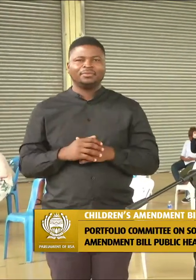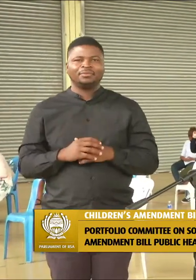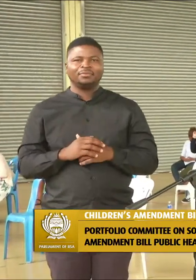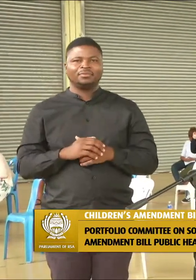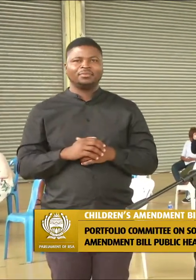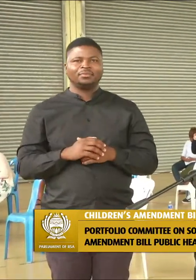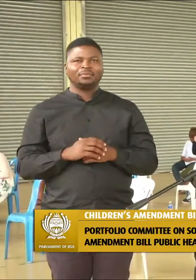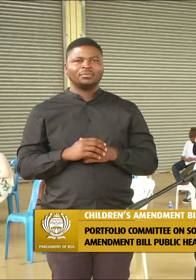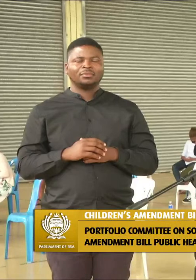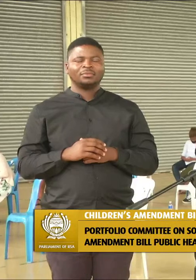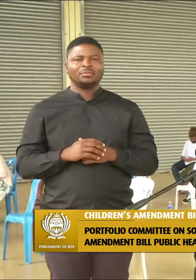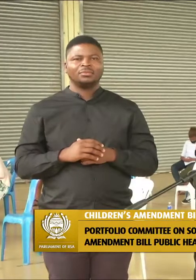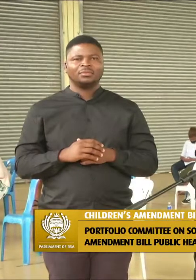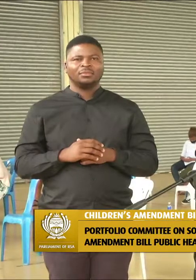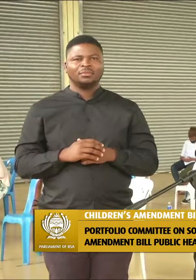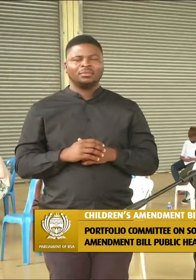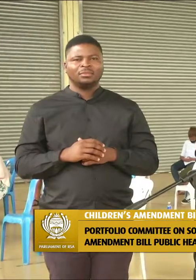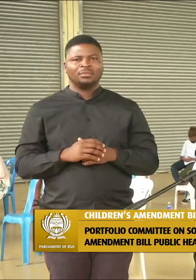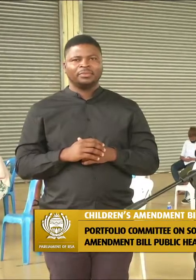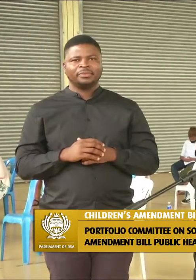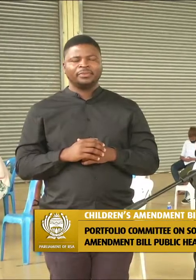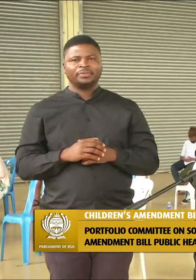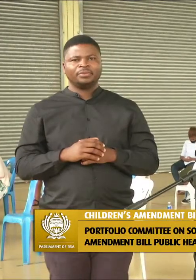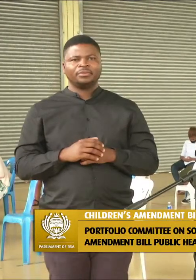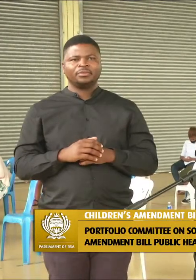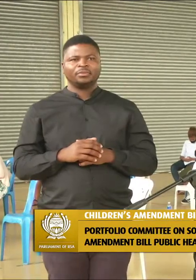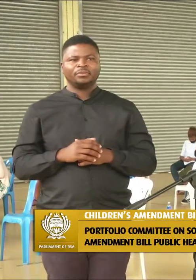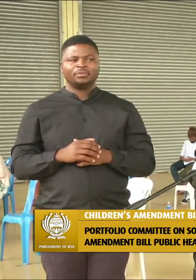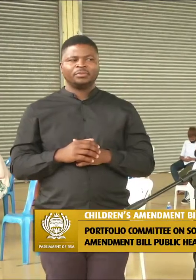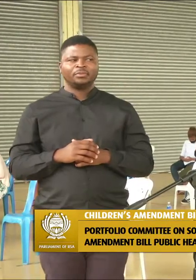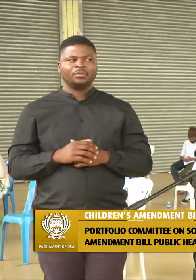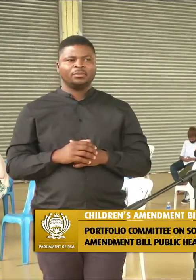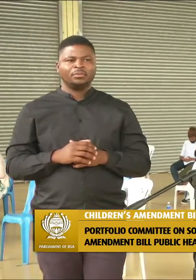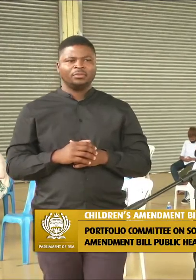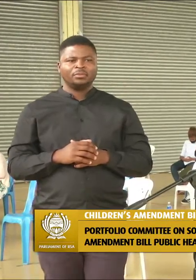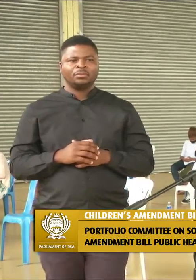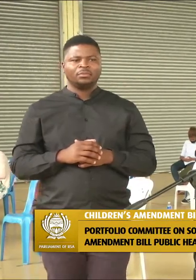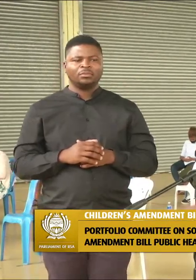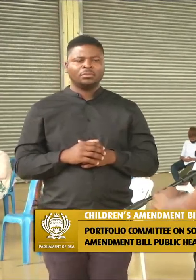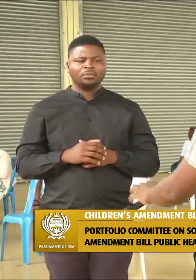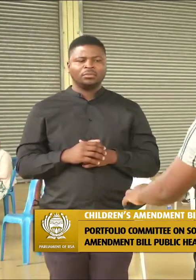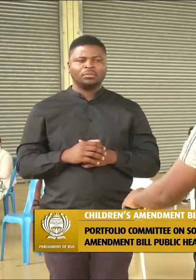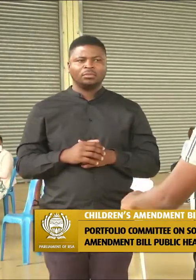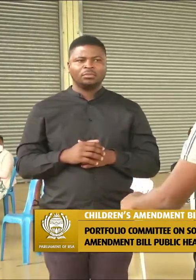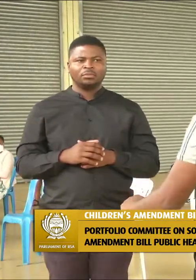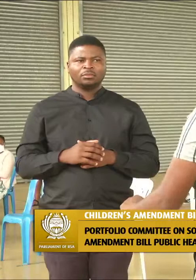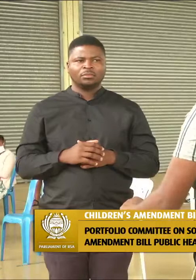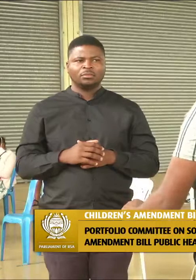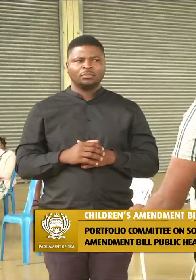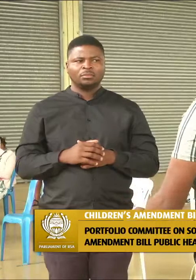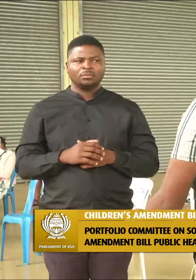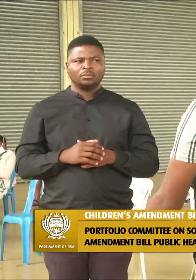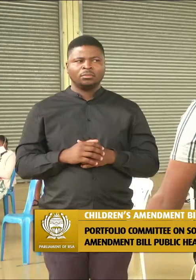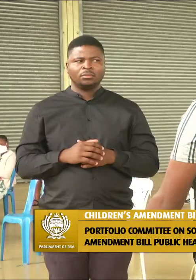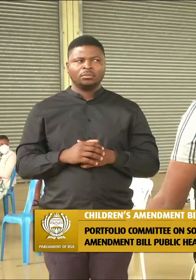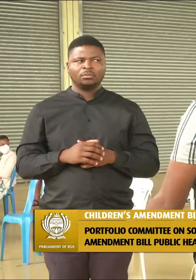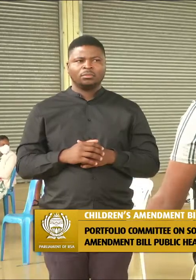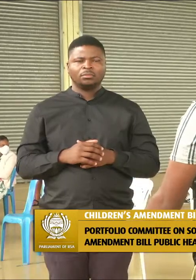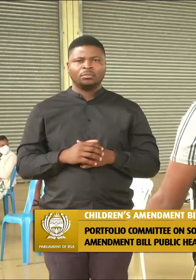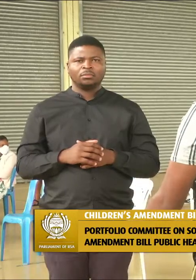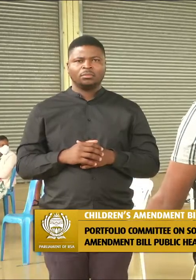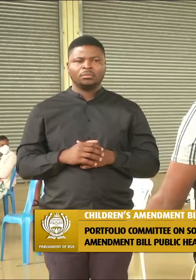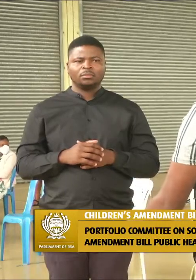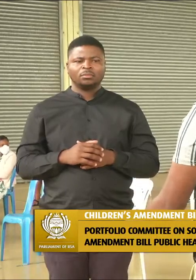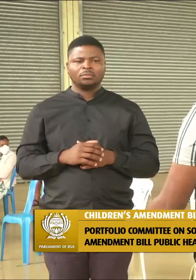mthetho osavivinywa uhamba ohlangothini olunembile kodwa kunezinto ezimbalwa okudinga